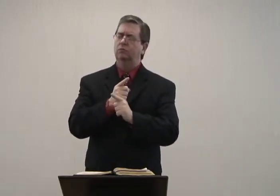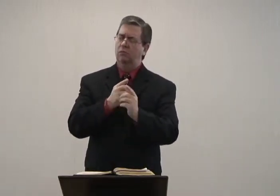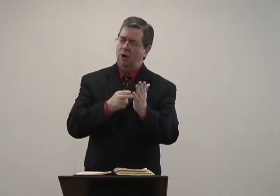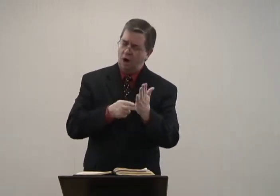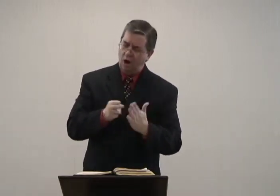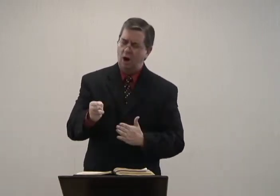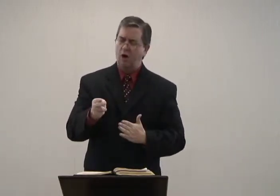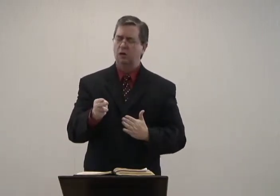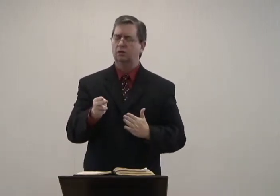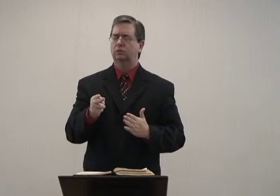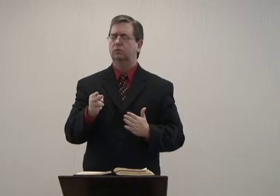right.